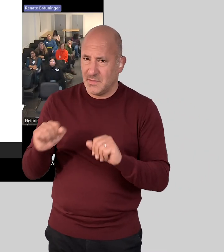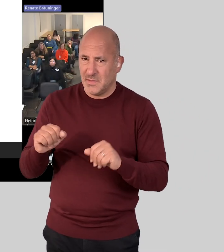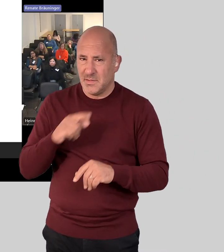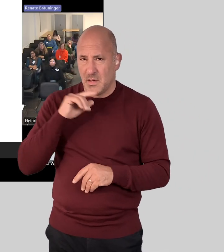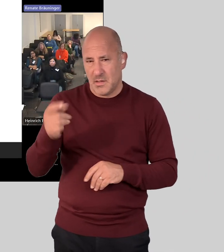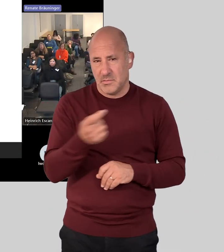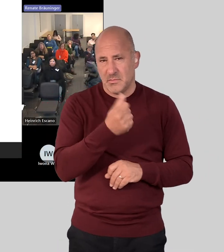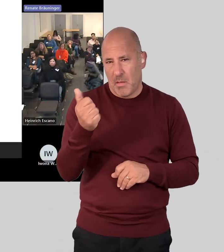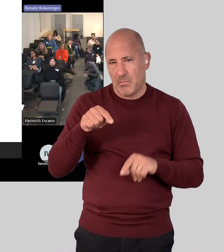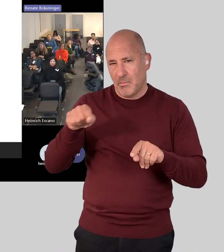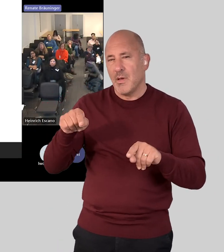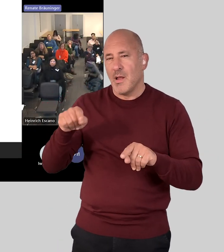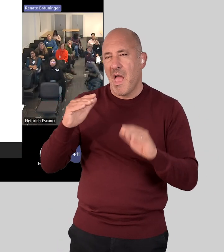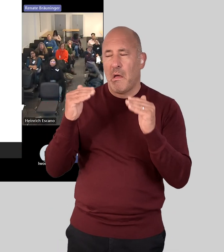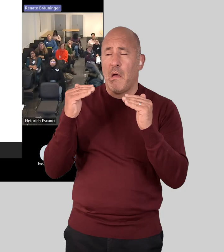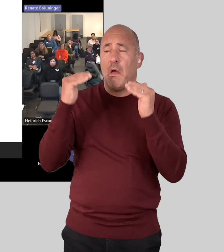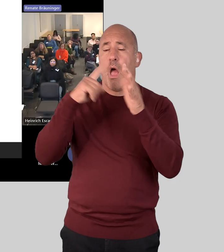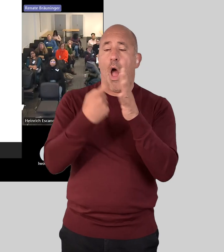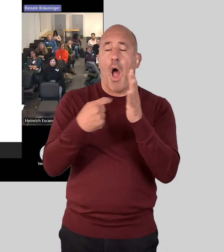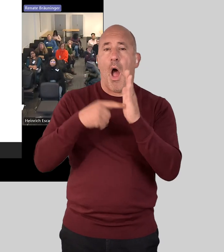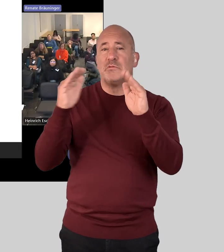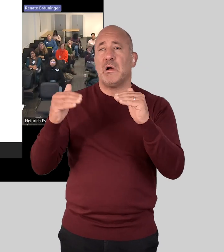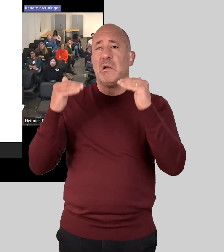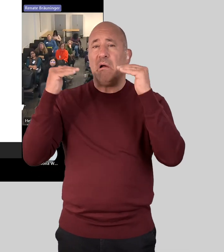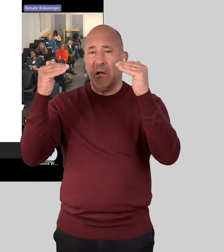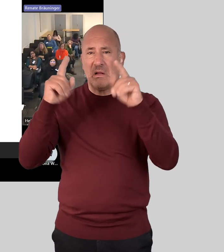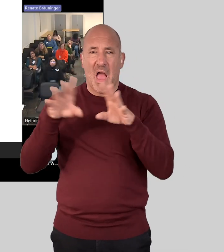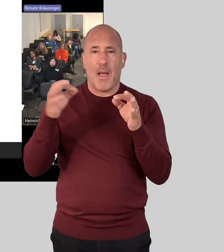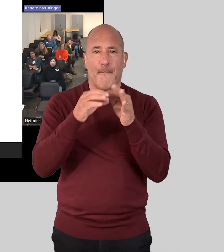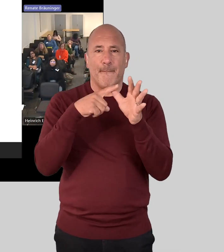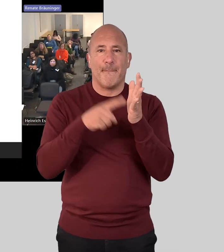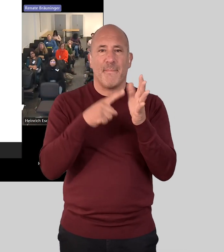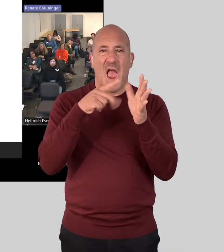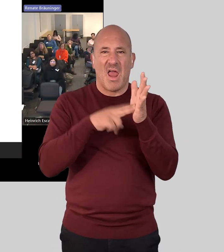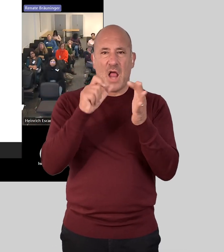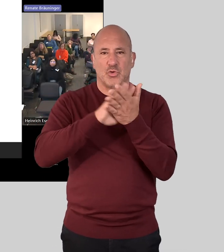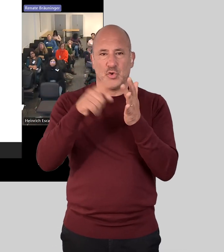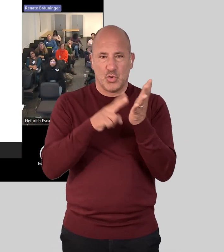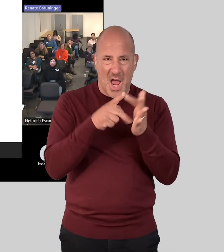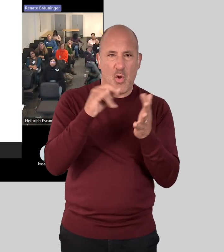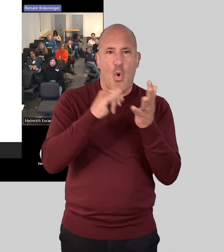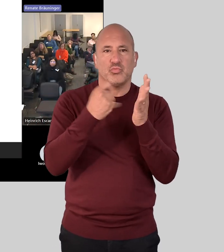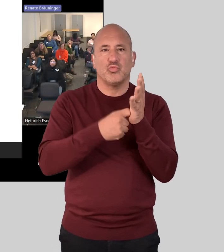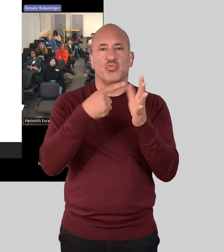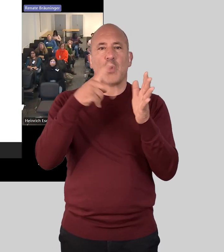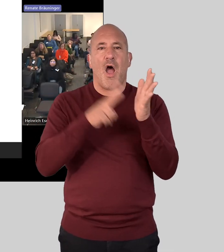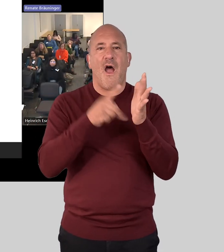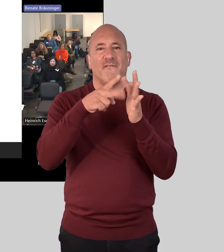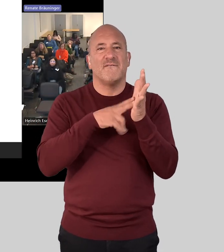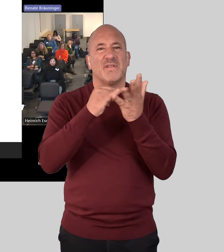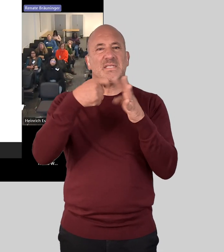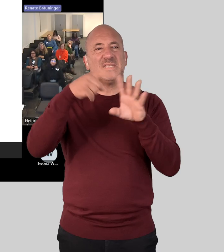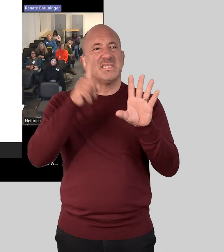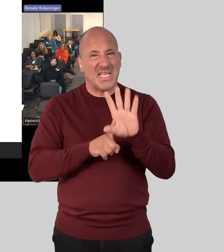avant-garde. She refers to certain ideas of high art, and she's not unlike Balanchine or Stravinsky, and says it's always very, very